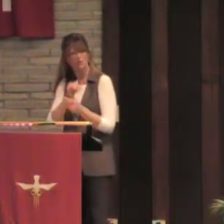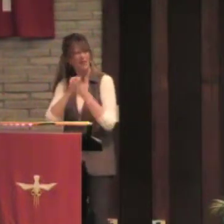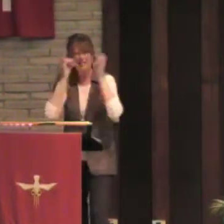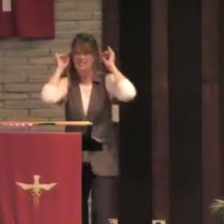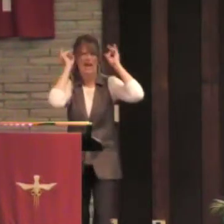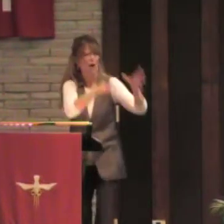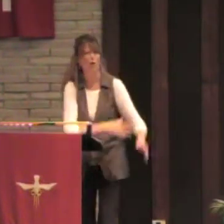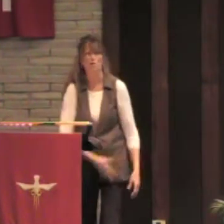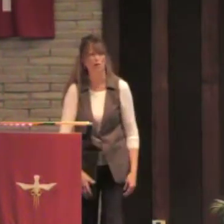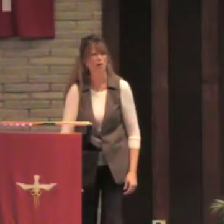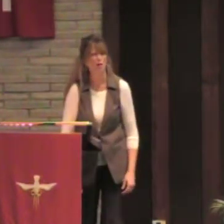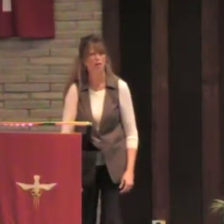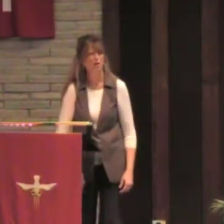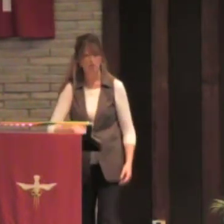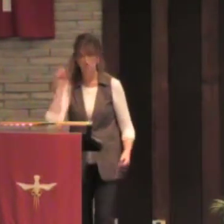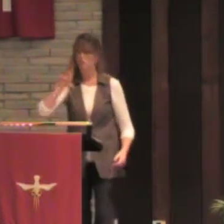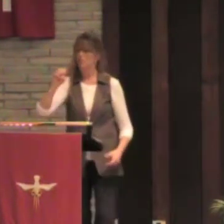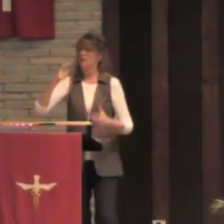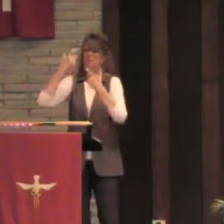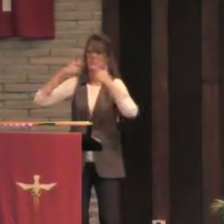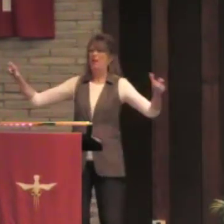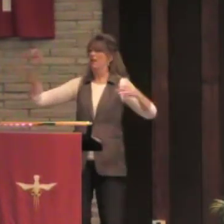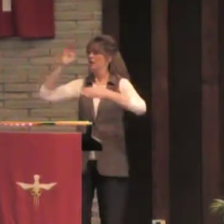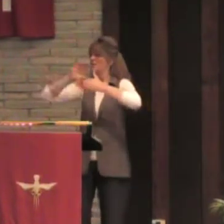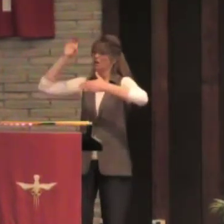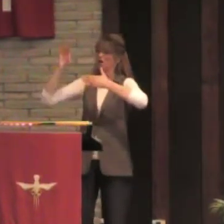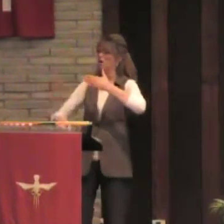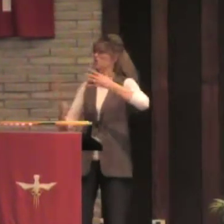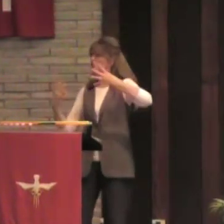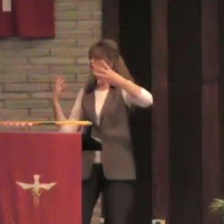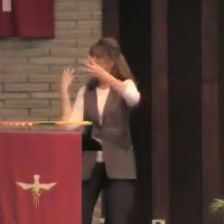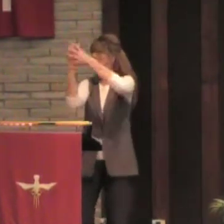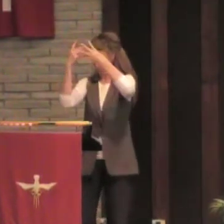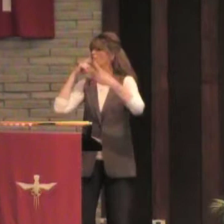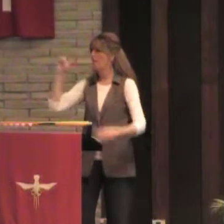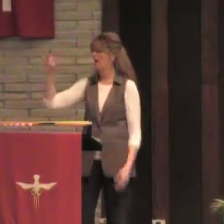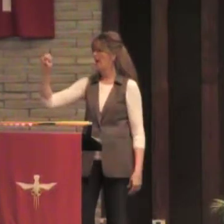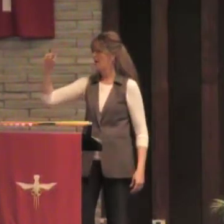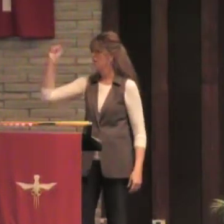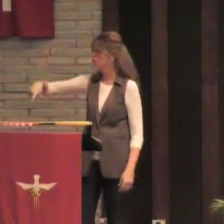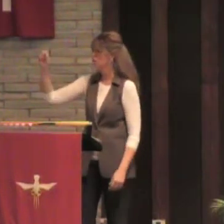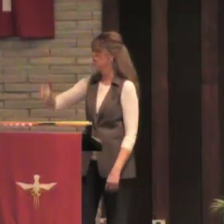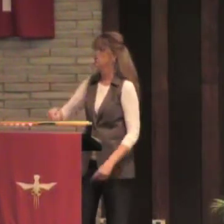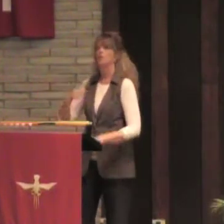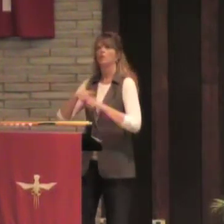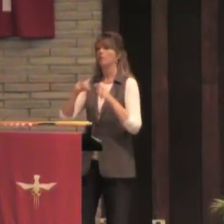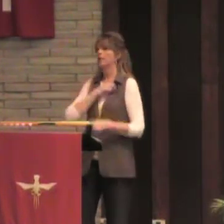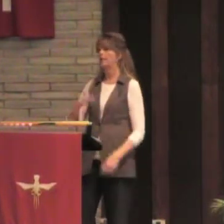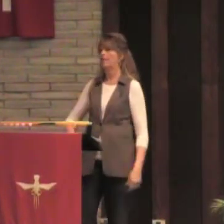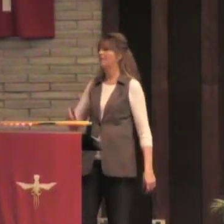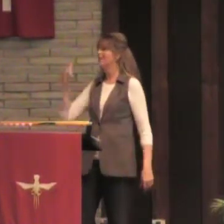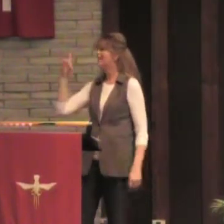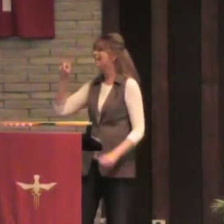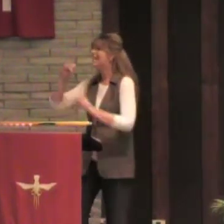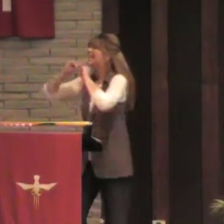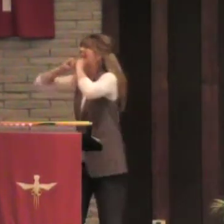half-brother. And that was a horrible transgression. He should have had a huge consequence. He should have been in jail for